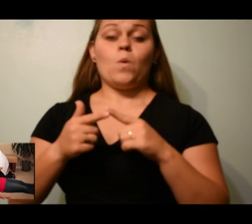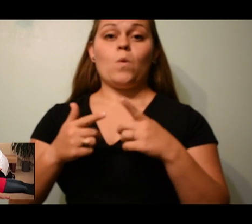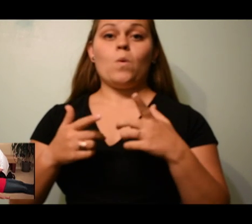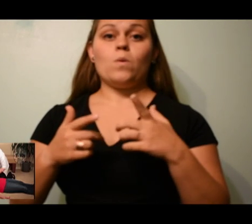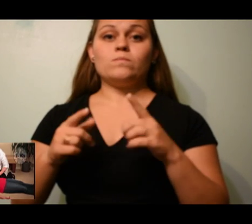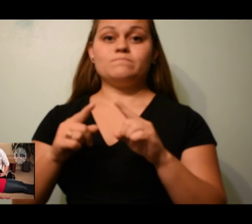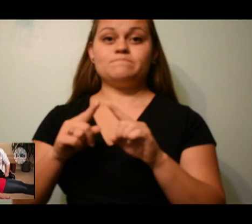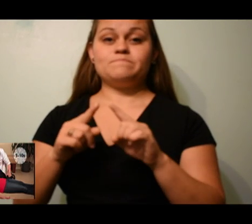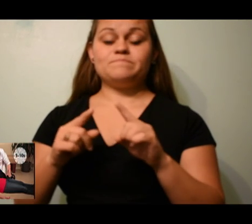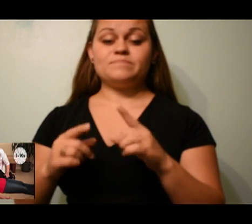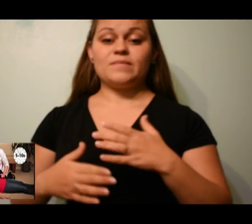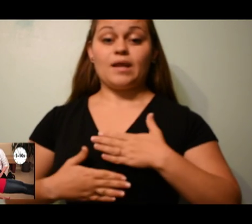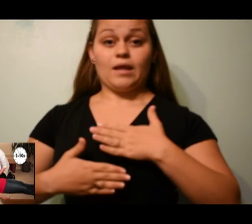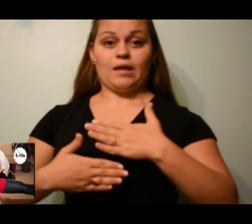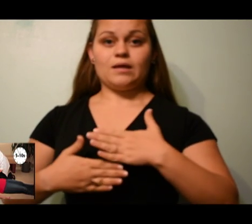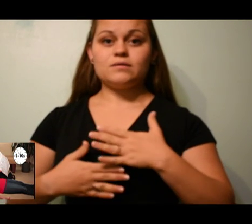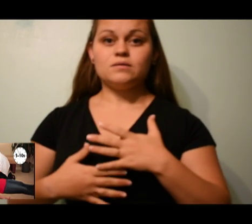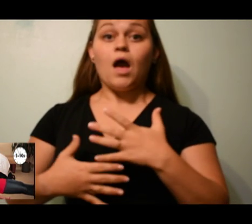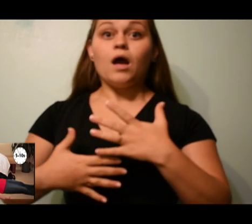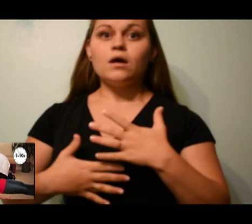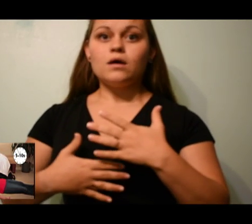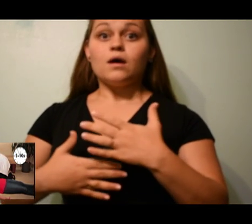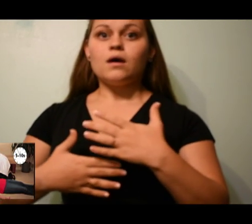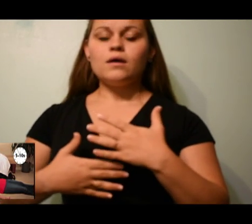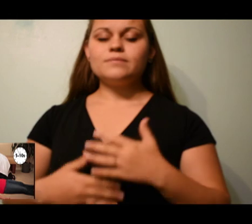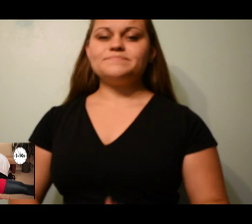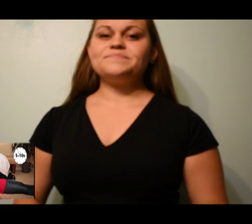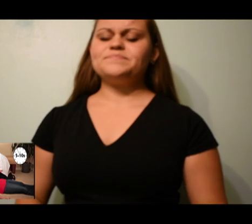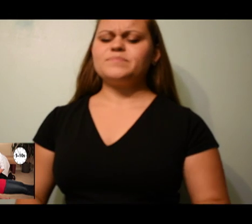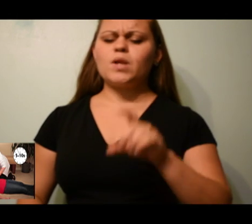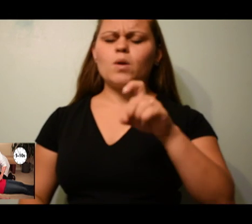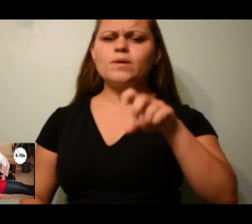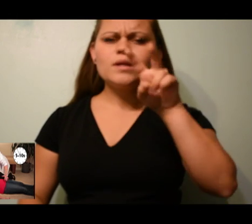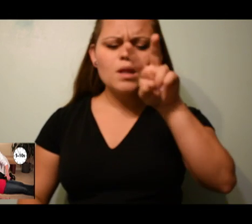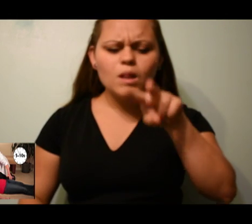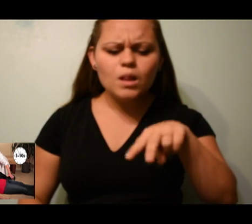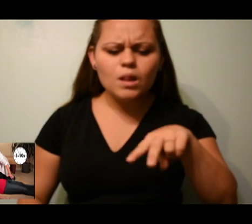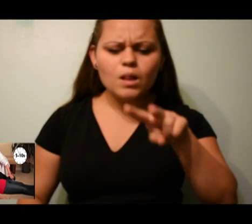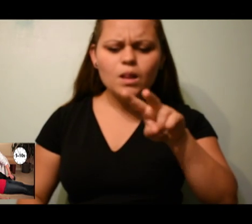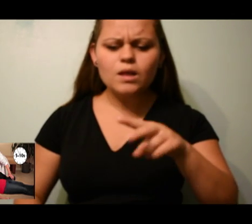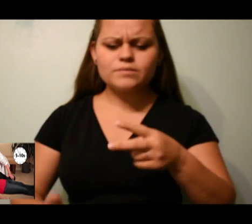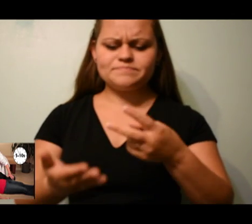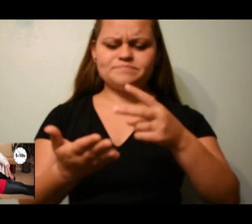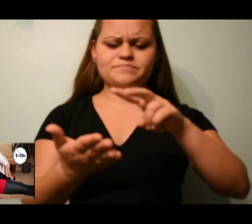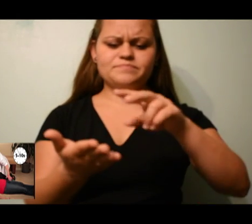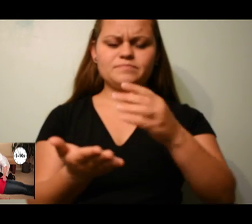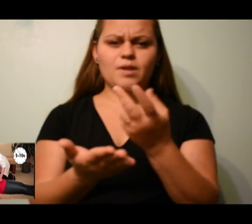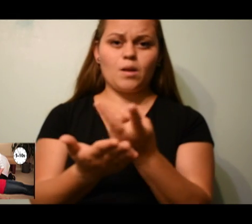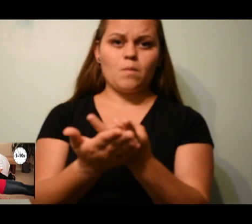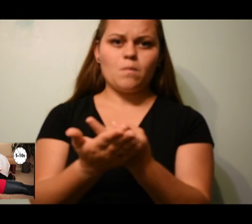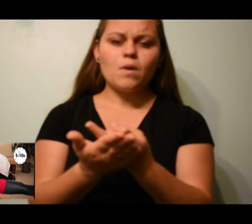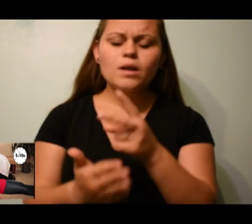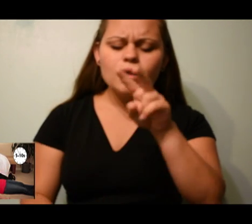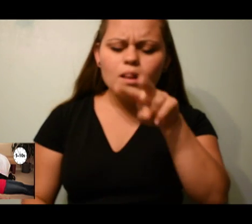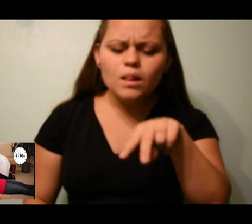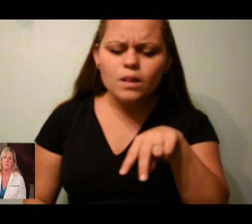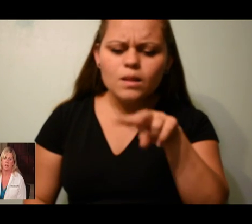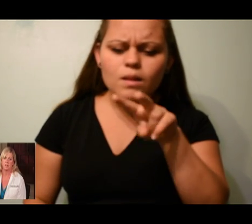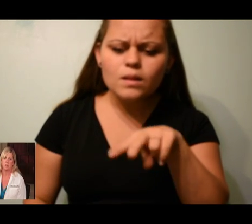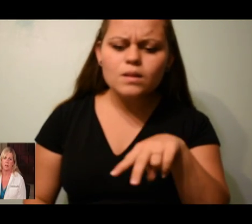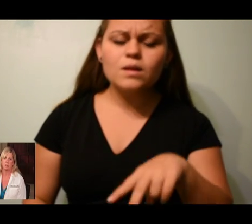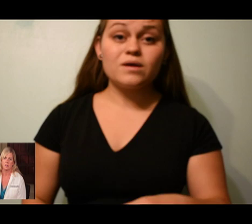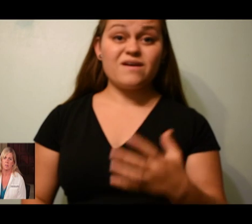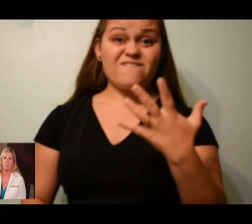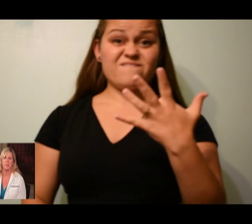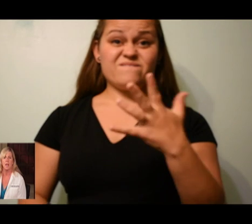You need to scan the victim's body back and forth from head to abdomen for at least 5 seconds, but no more than